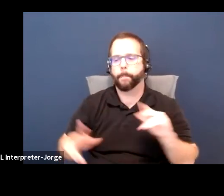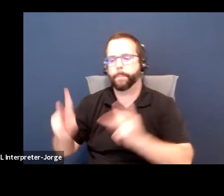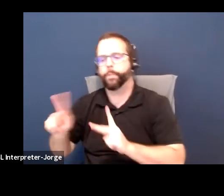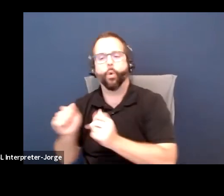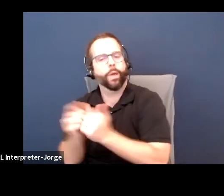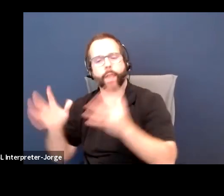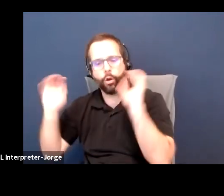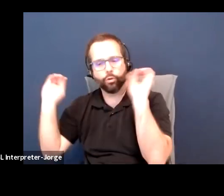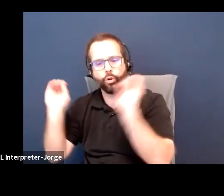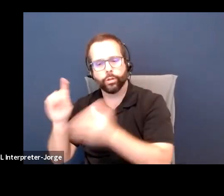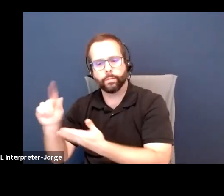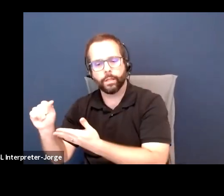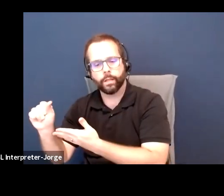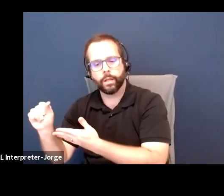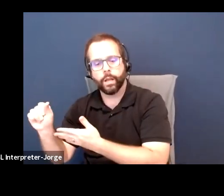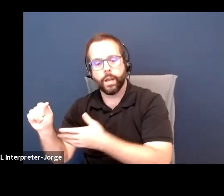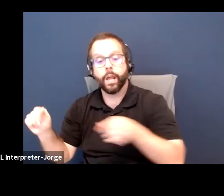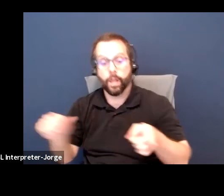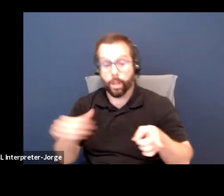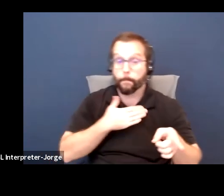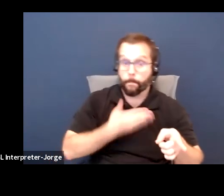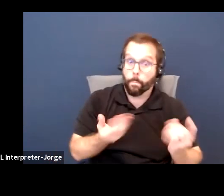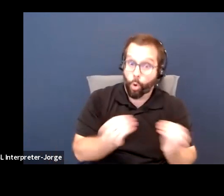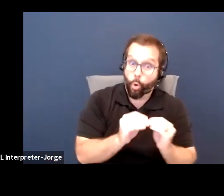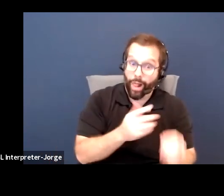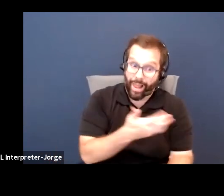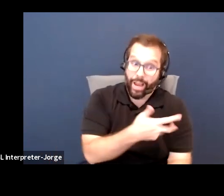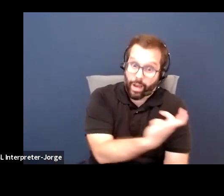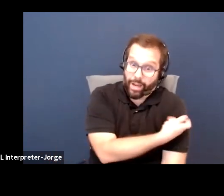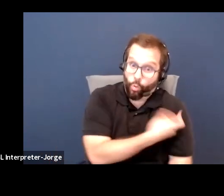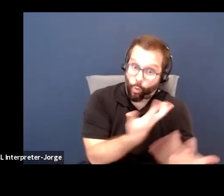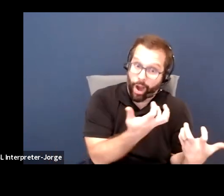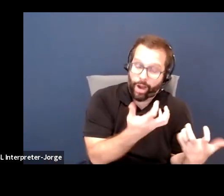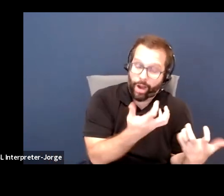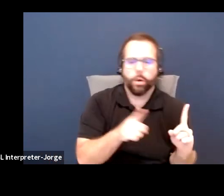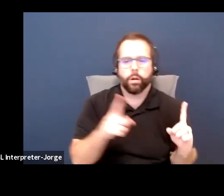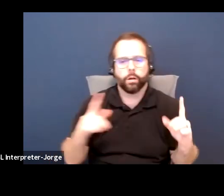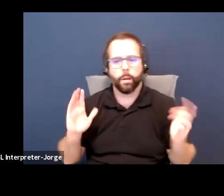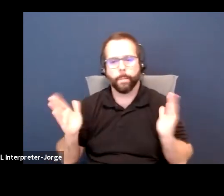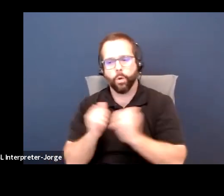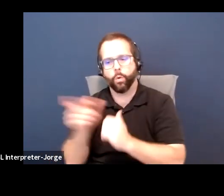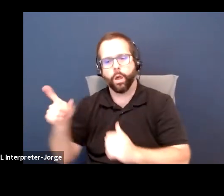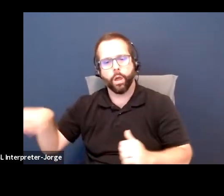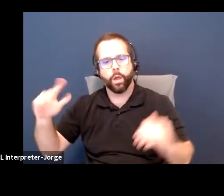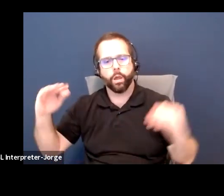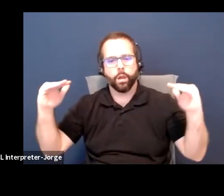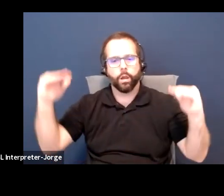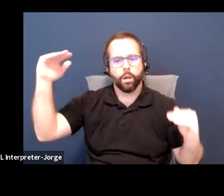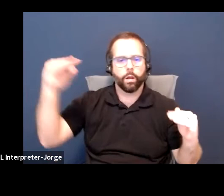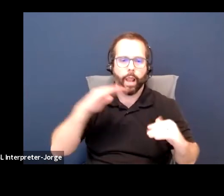receive vaccinations, yet still remain less vaccinated than the US population as a